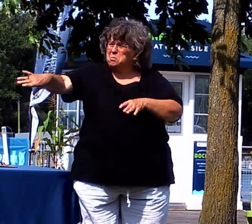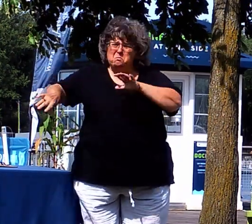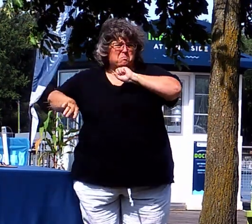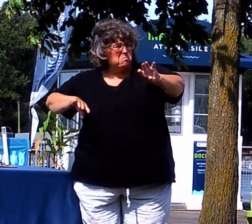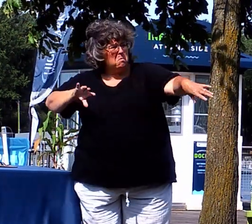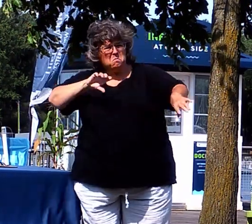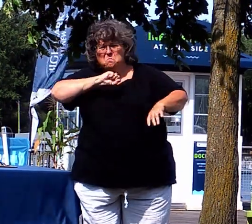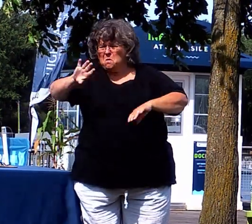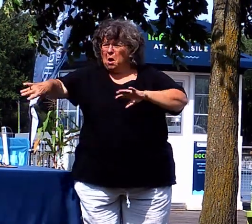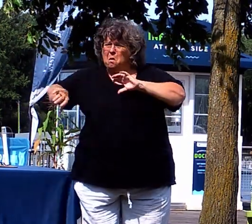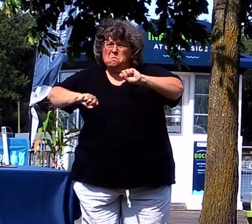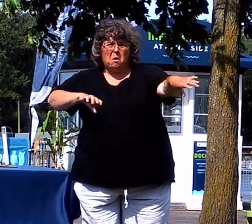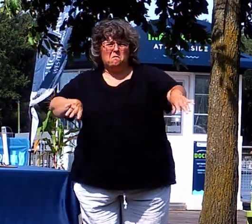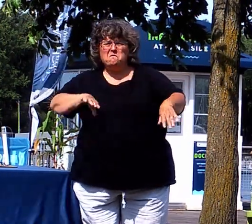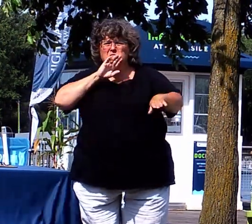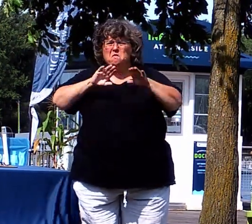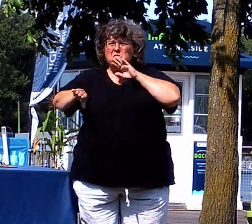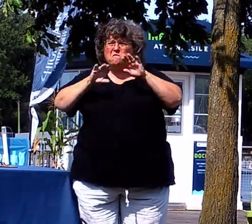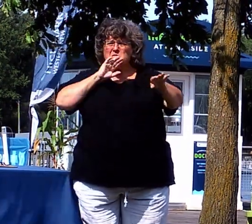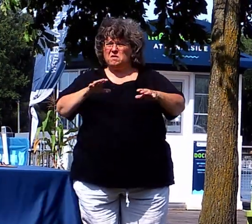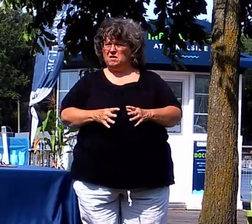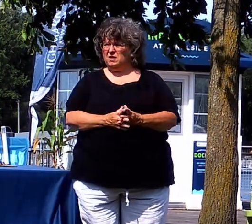the page, across the room in frustration.